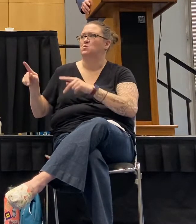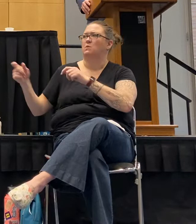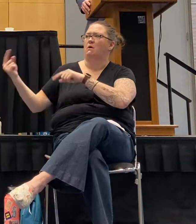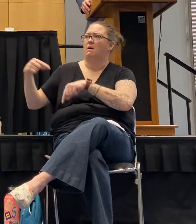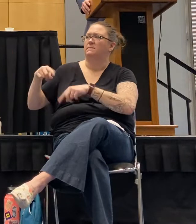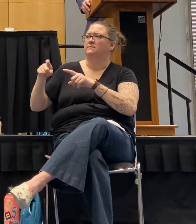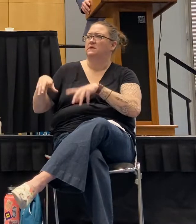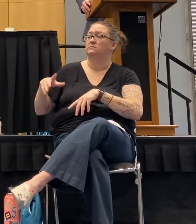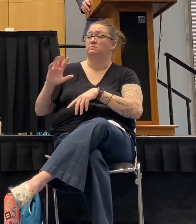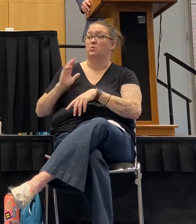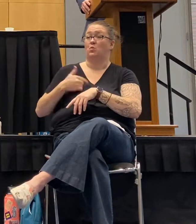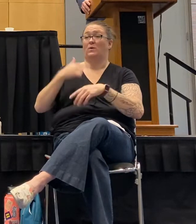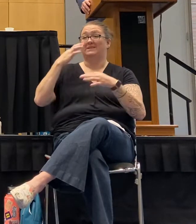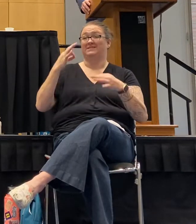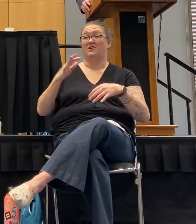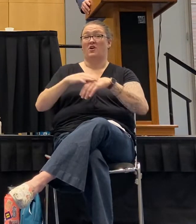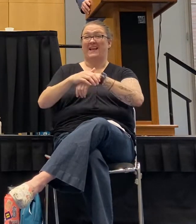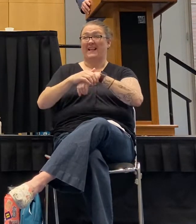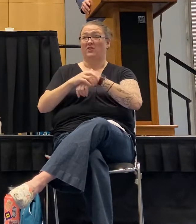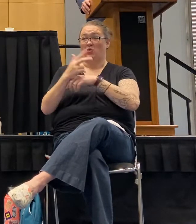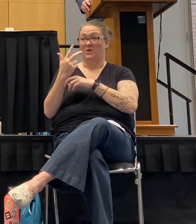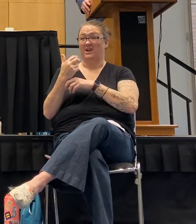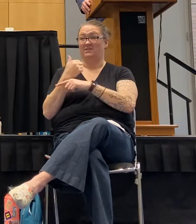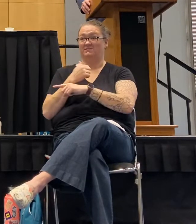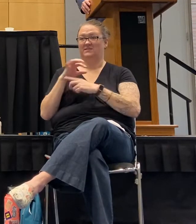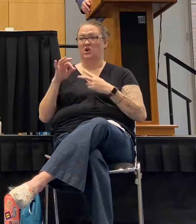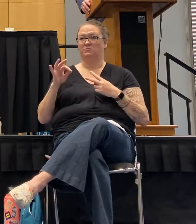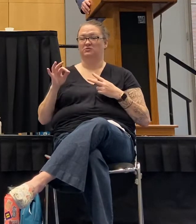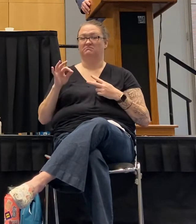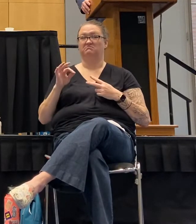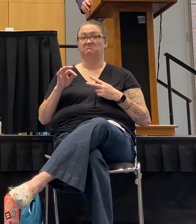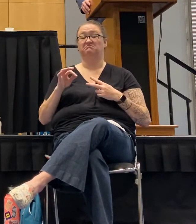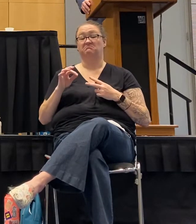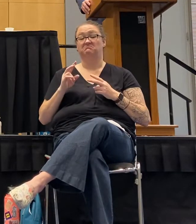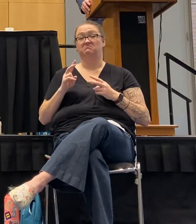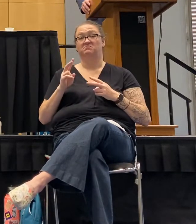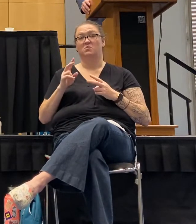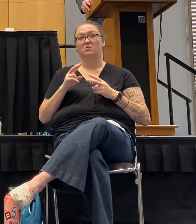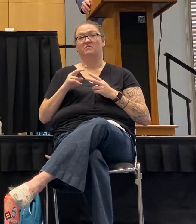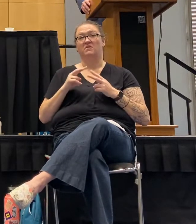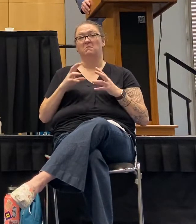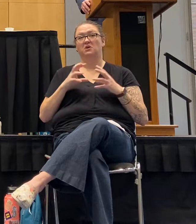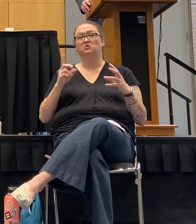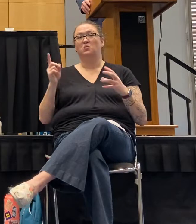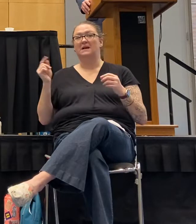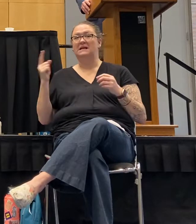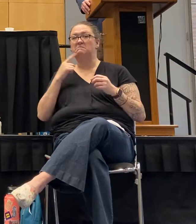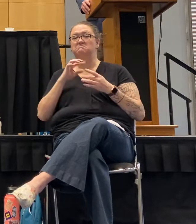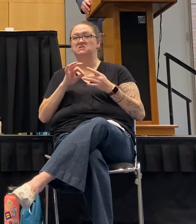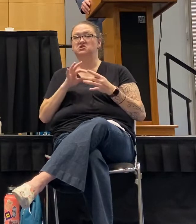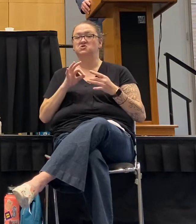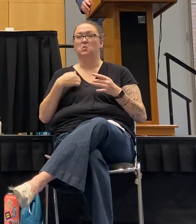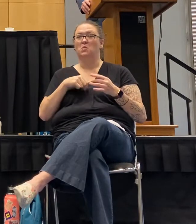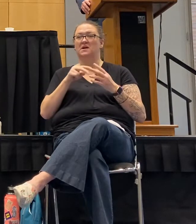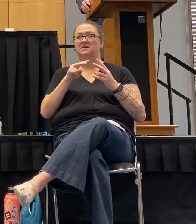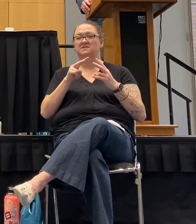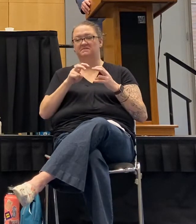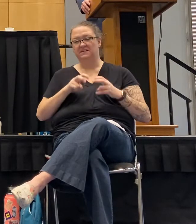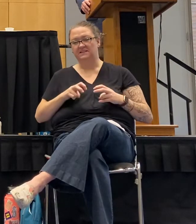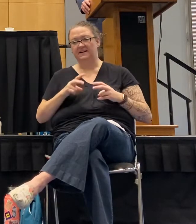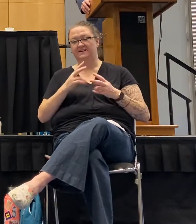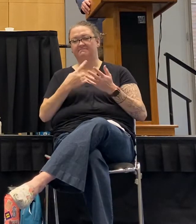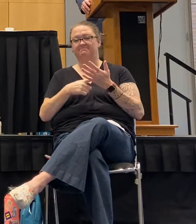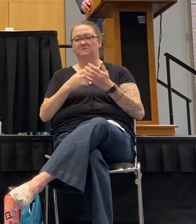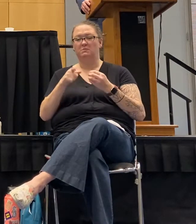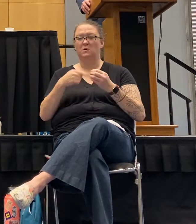where we landed on English 3 as an option. And very much for what Moroni mentioned, that as we investigated and talked